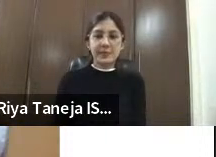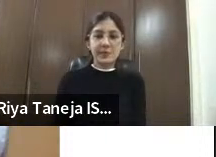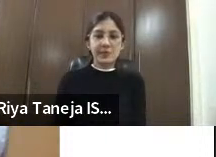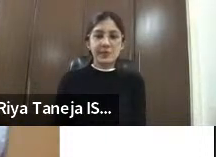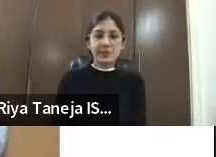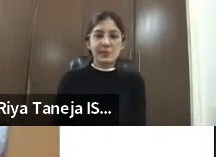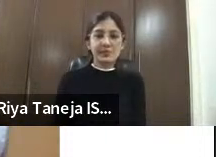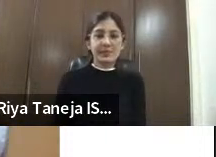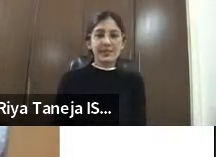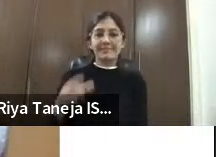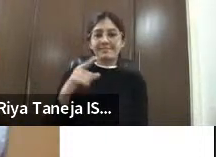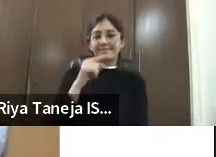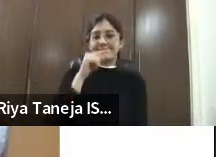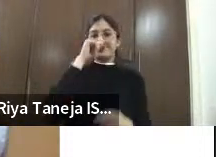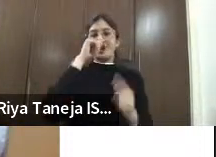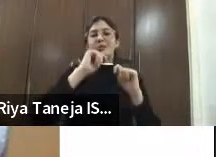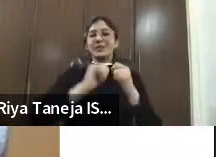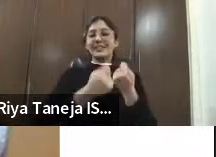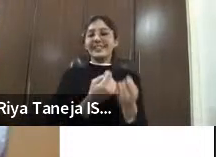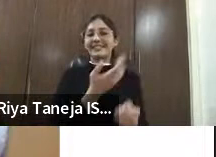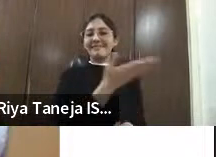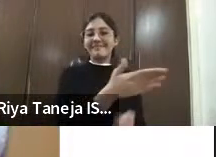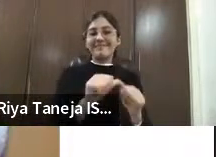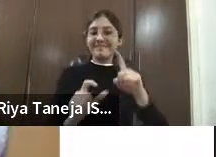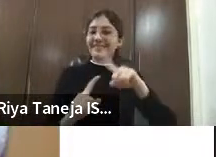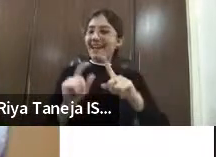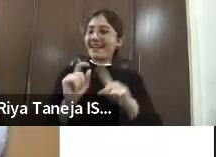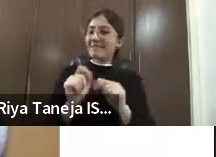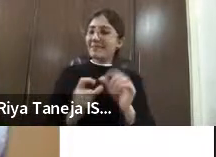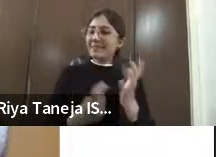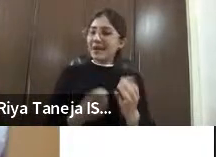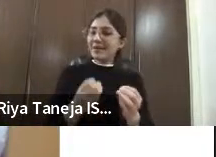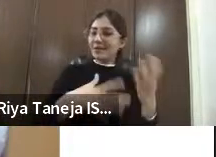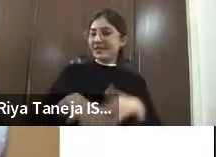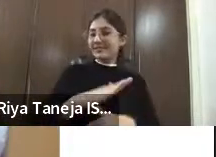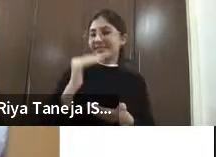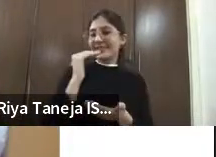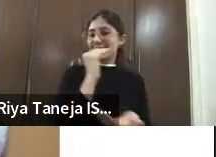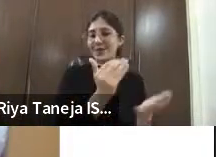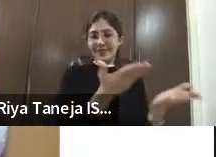There, that's the proud team of ATPAR with the coveted award.